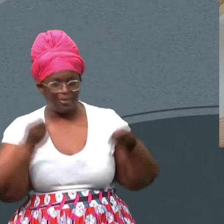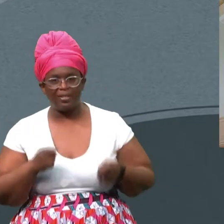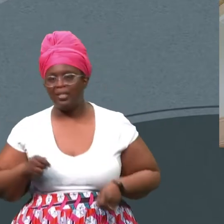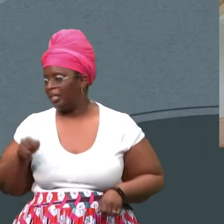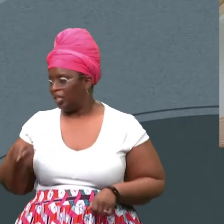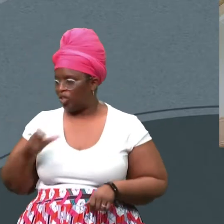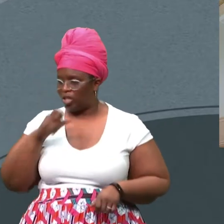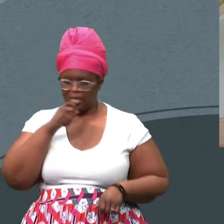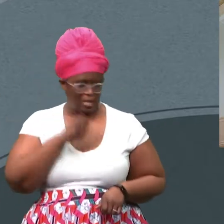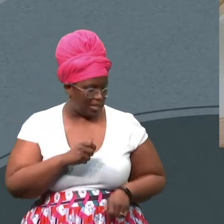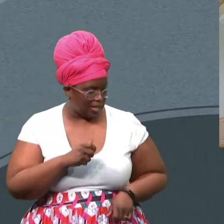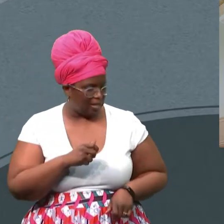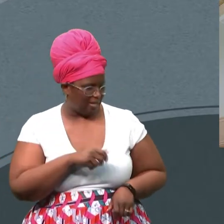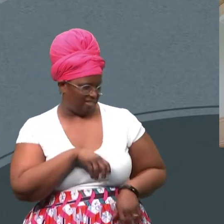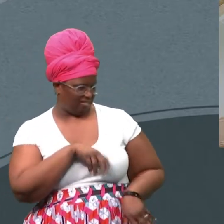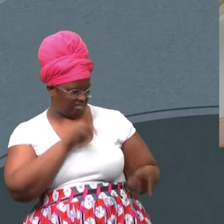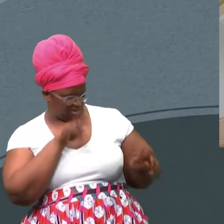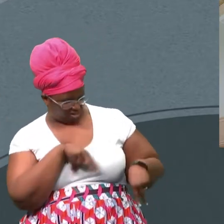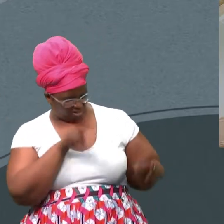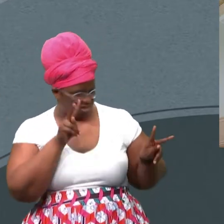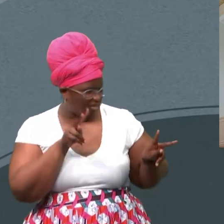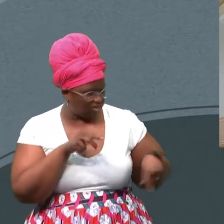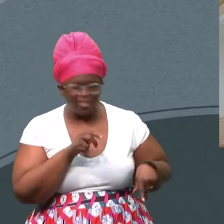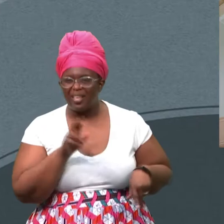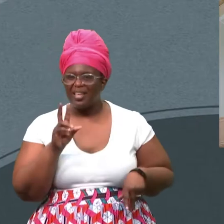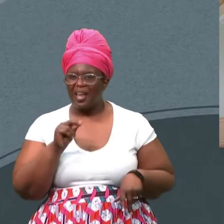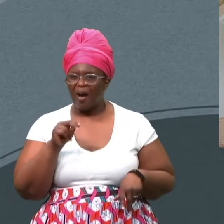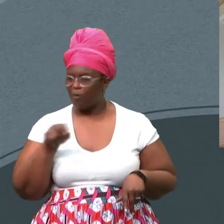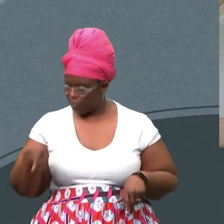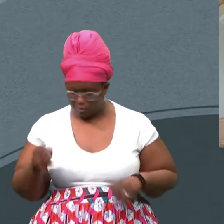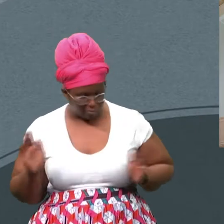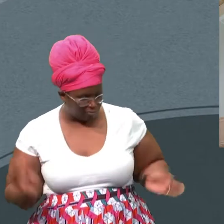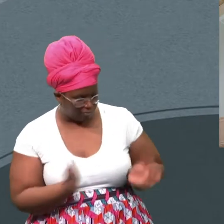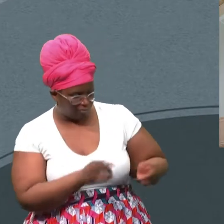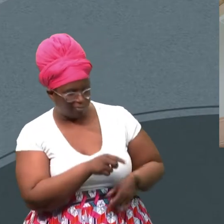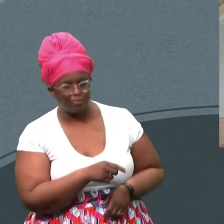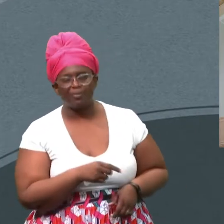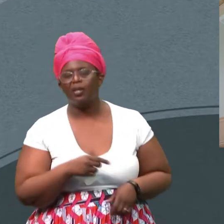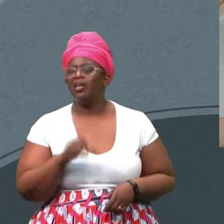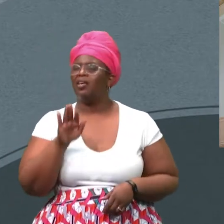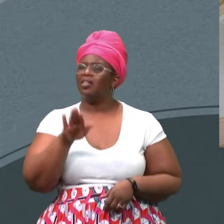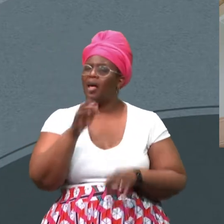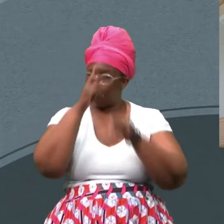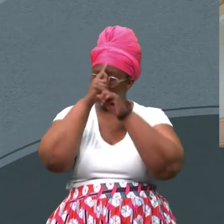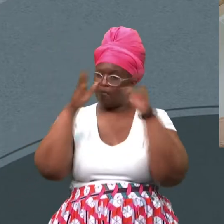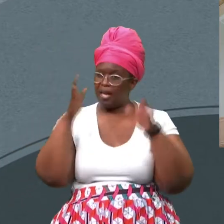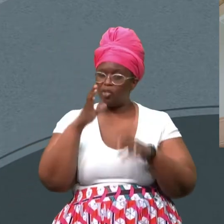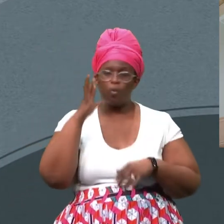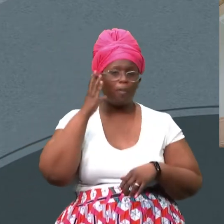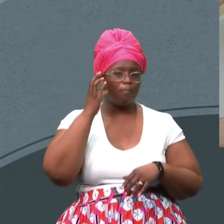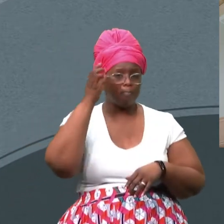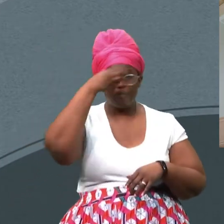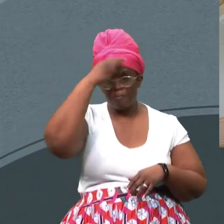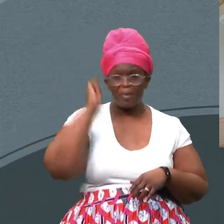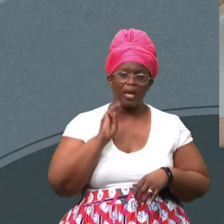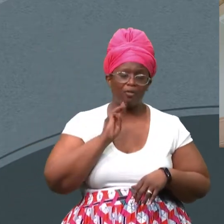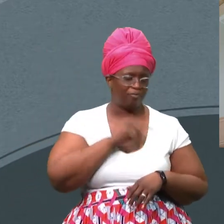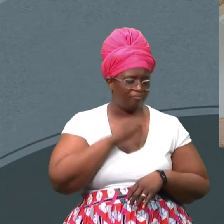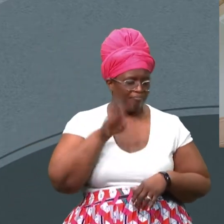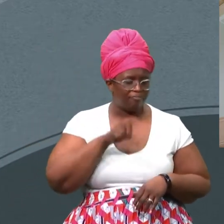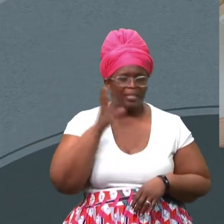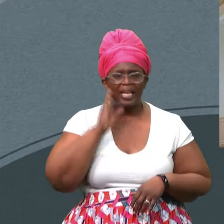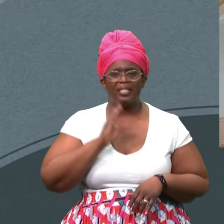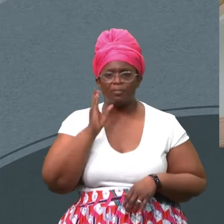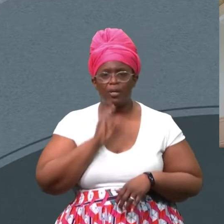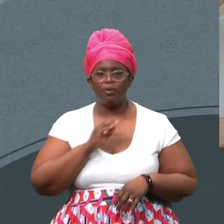they encouraged what was in you. Think about what Mary has to go through. Mary has been told by an angel, by the